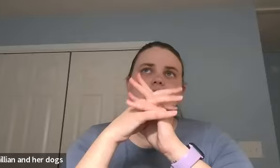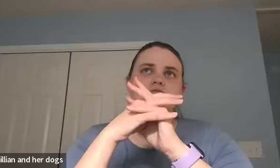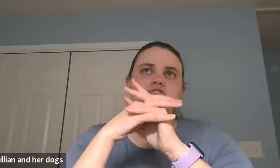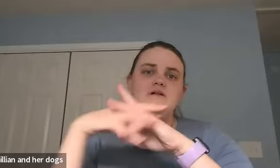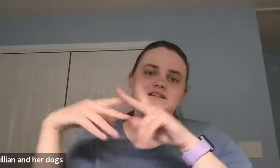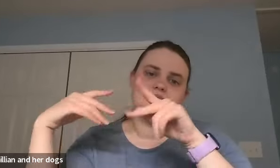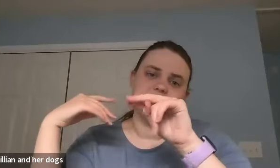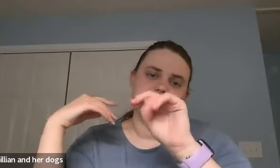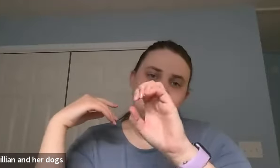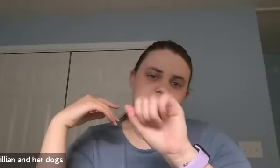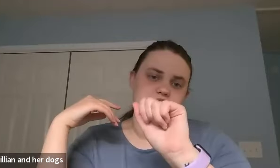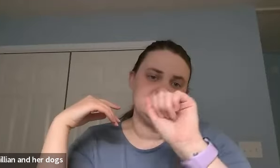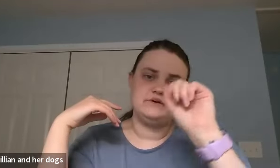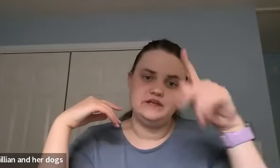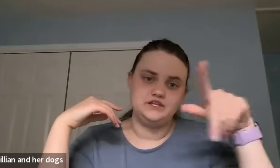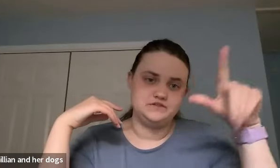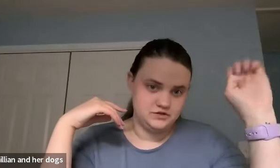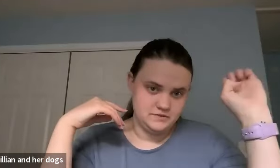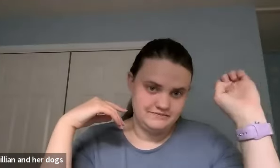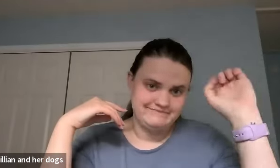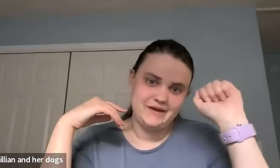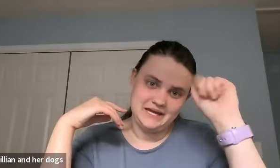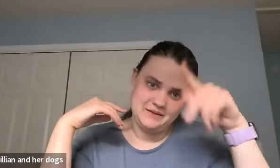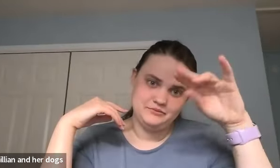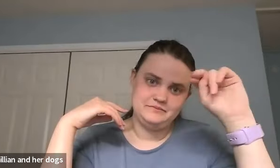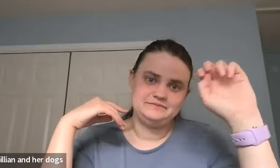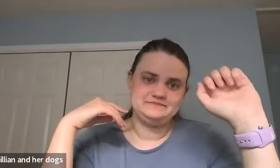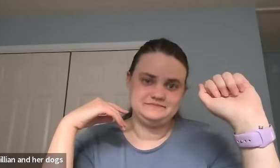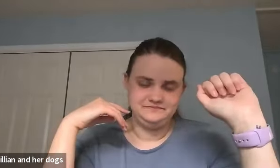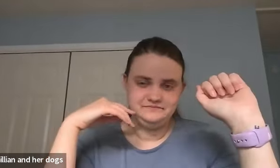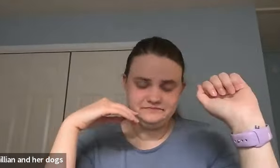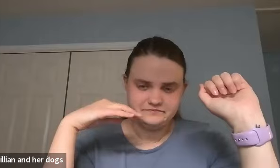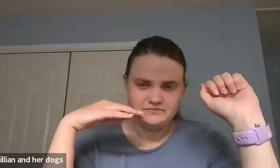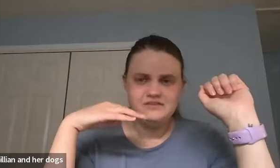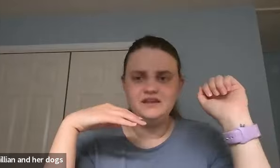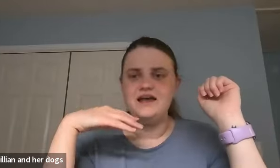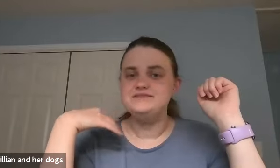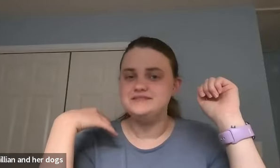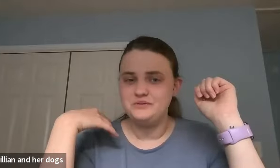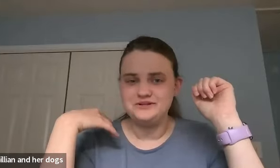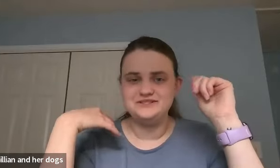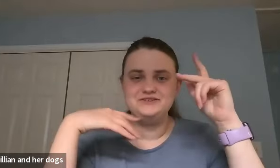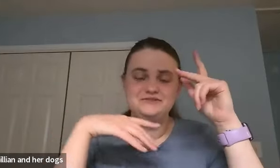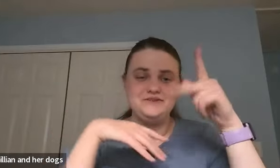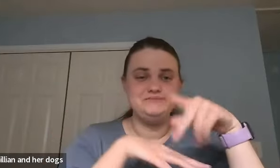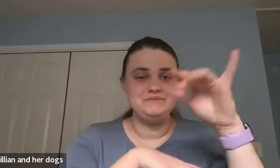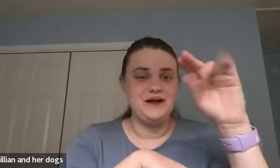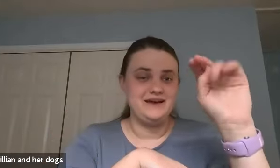So a lot of times people say that they just finger spell pineapple. I have seen one person do for fun being pine.